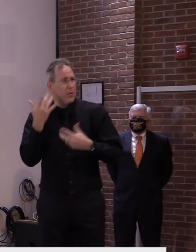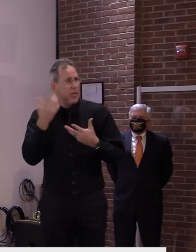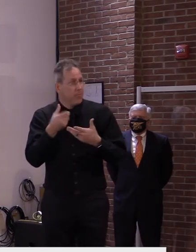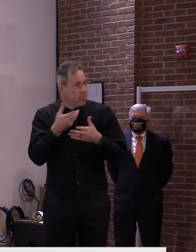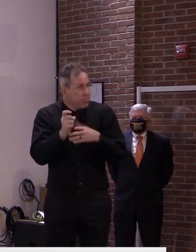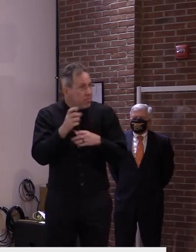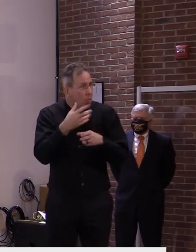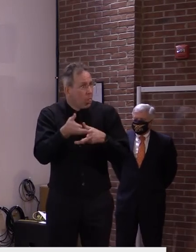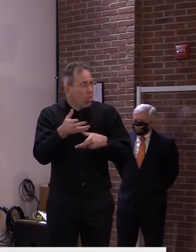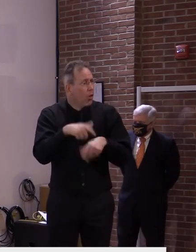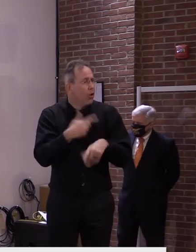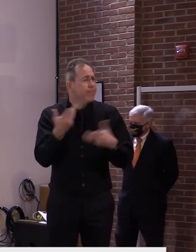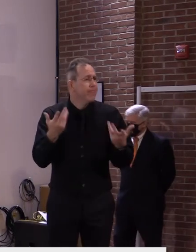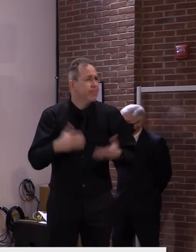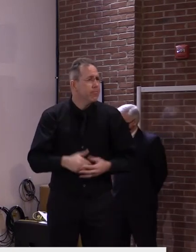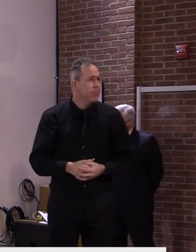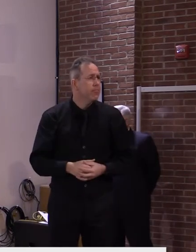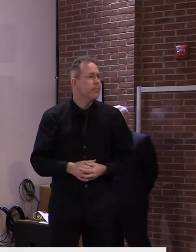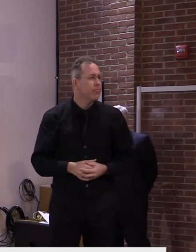Okay, thank you.